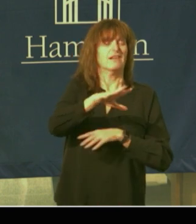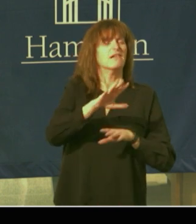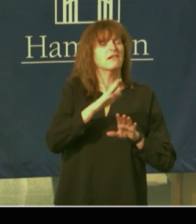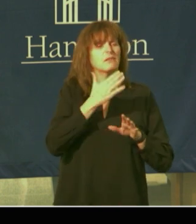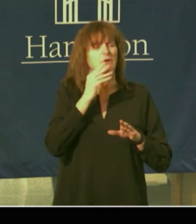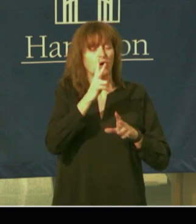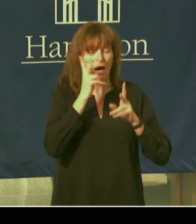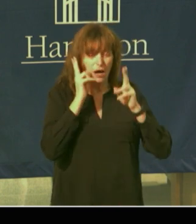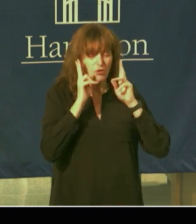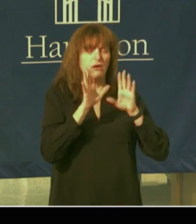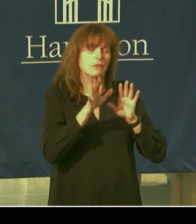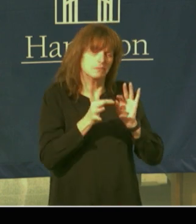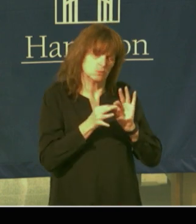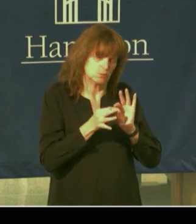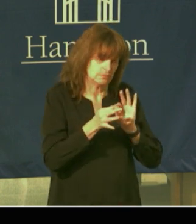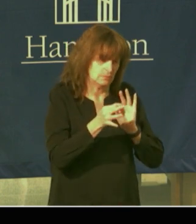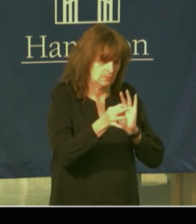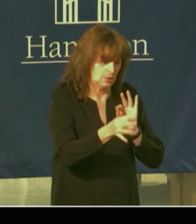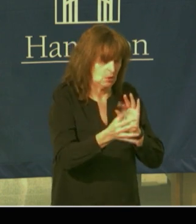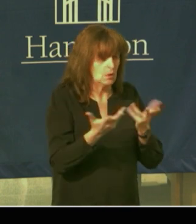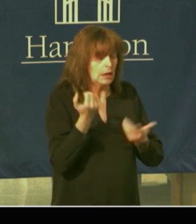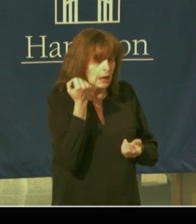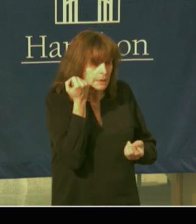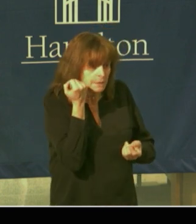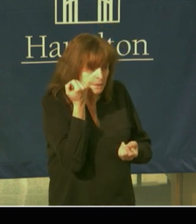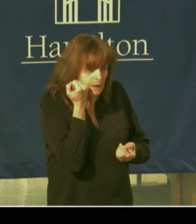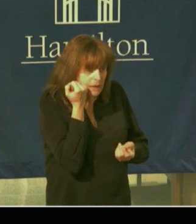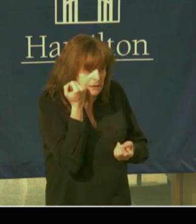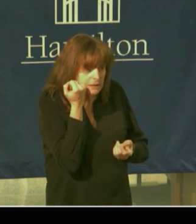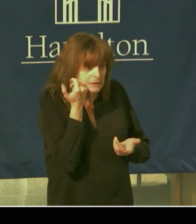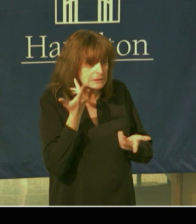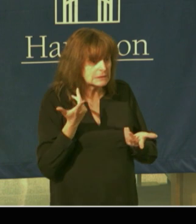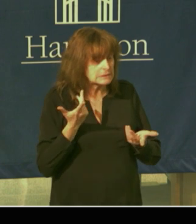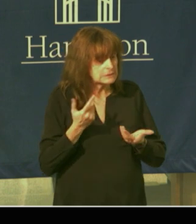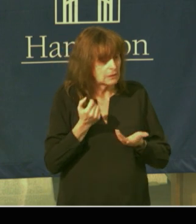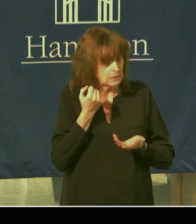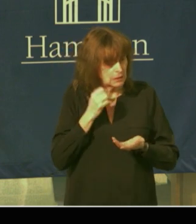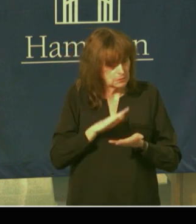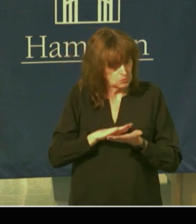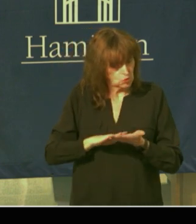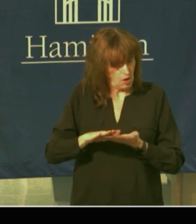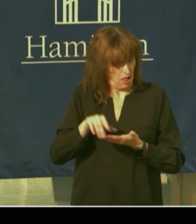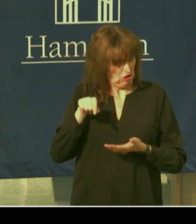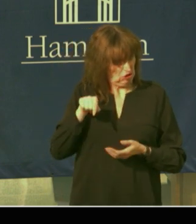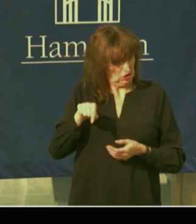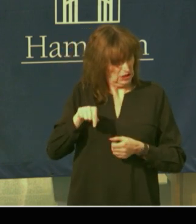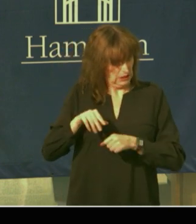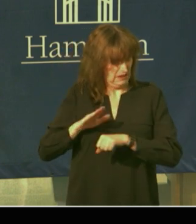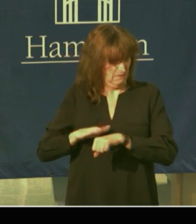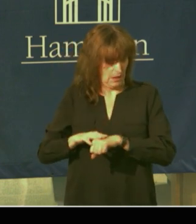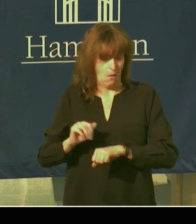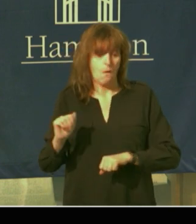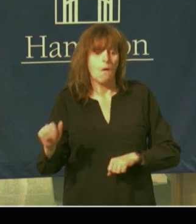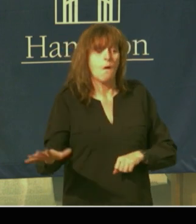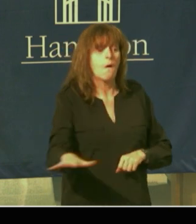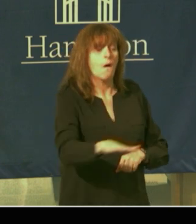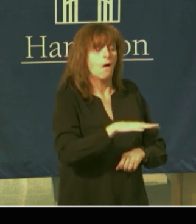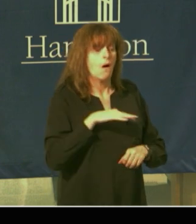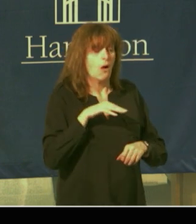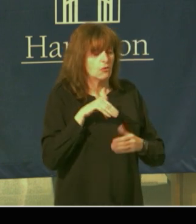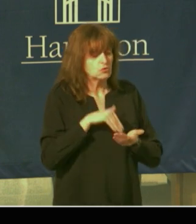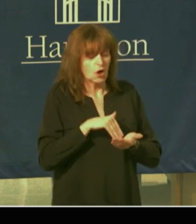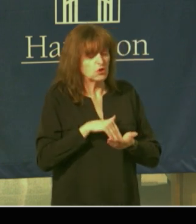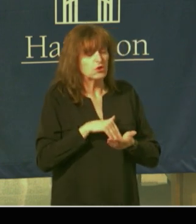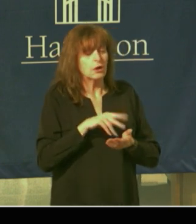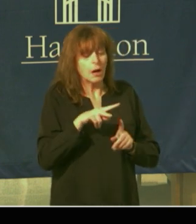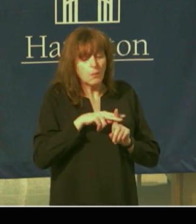Royal College of Dentistry of Ontario has advised their practitioners, you know, postpone, reschedule all of those